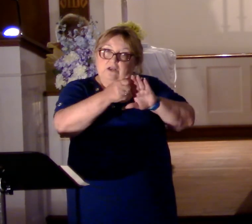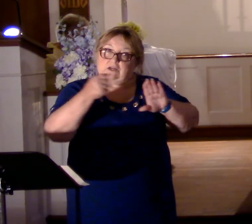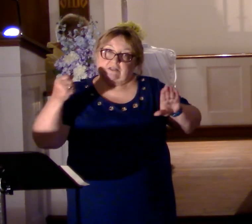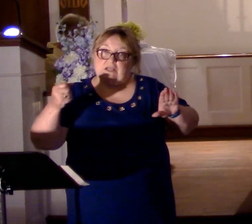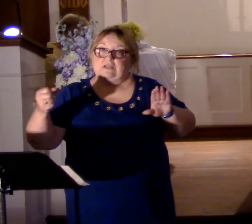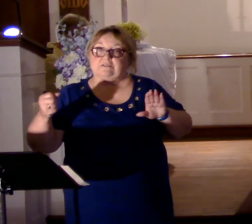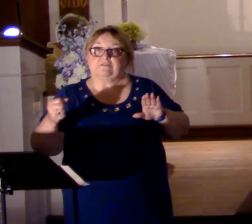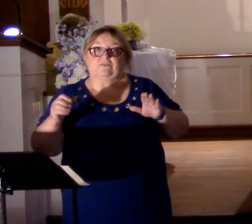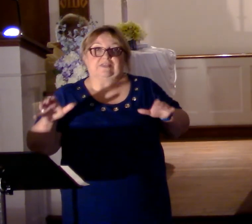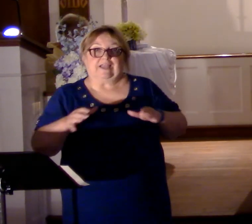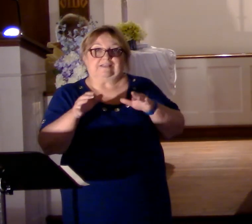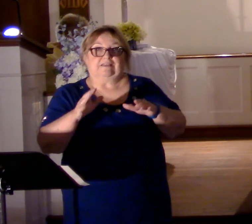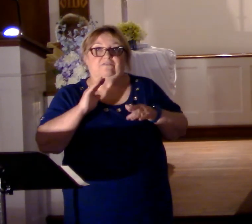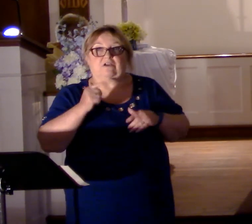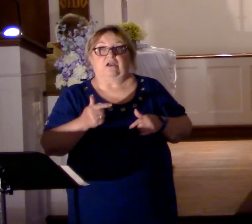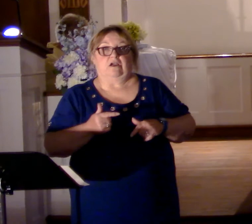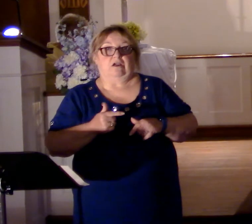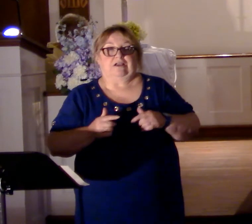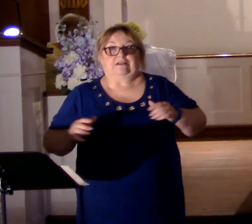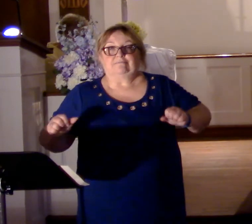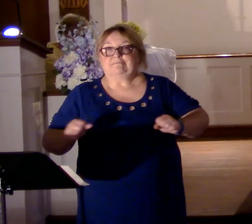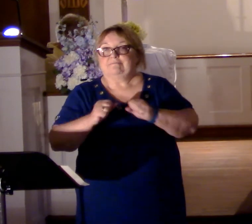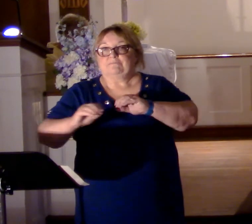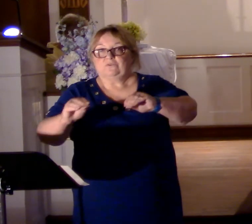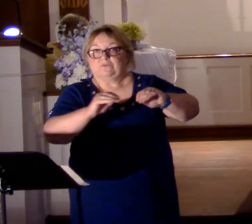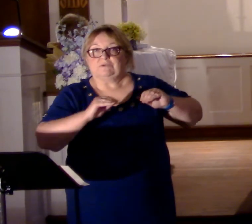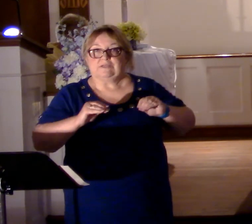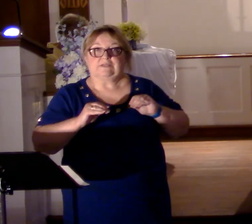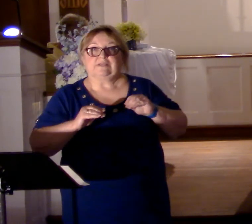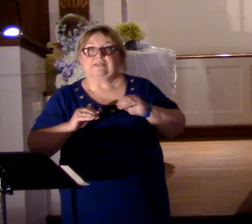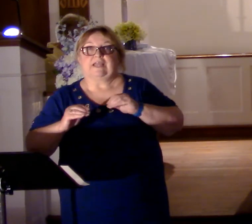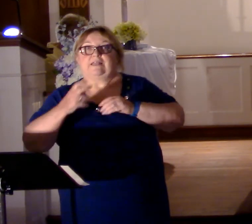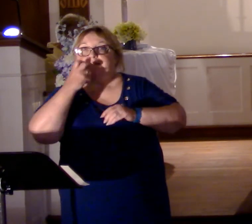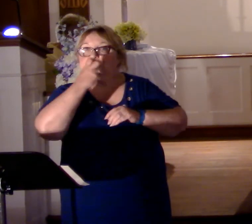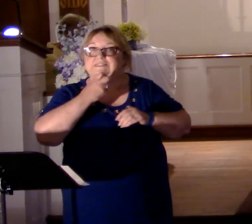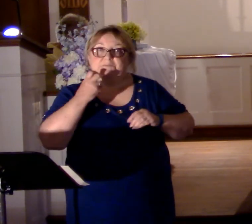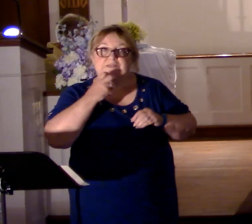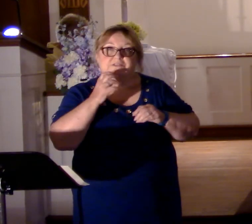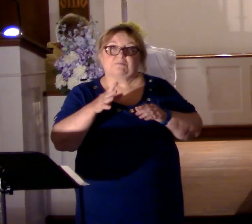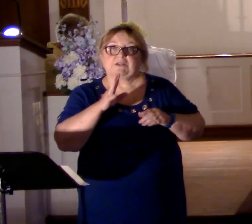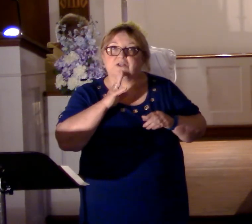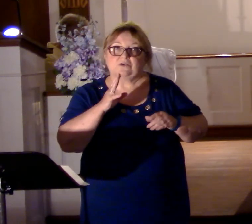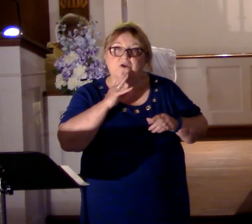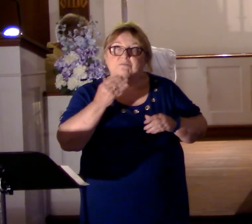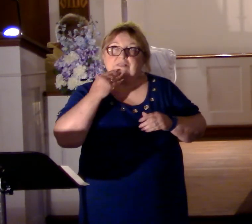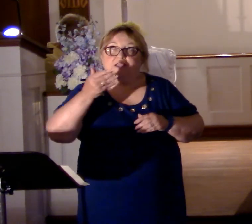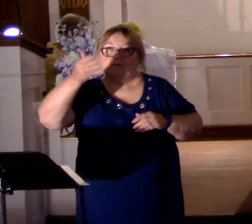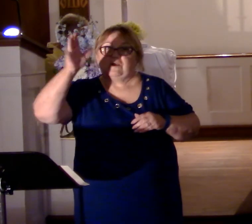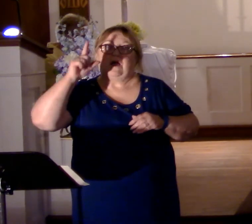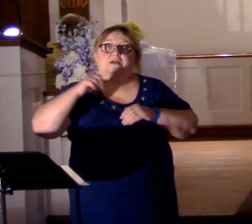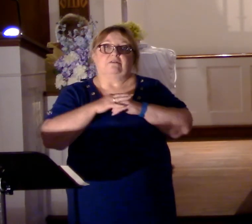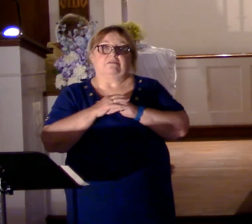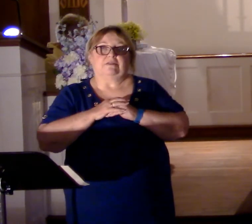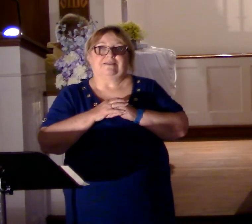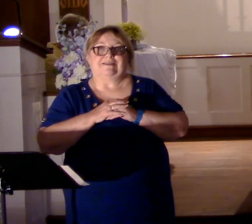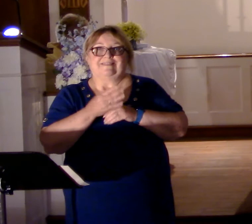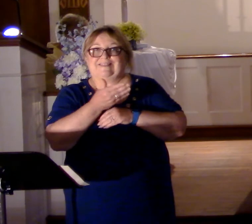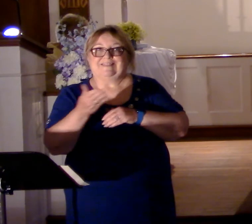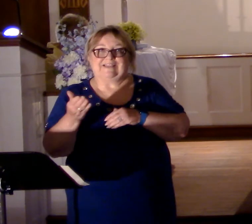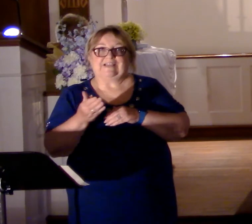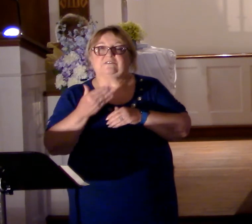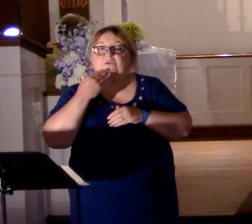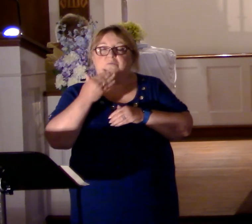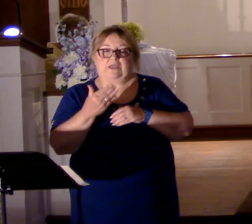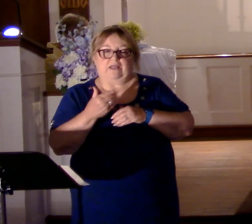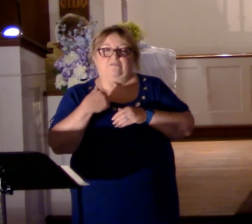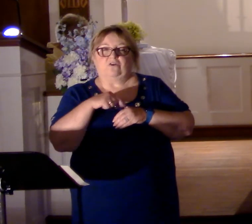the activity of our limbs, for the articulation of our speech, and we thank you, gracious God, that things are as well